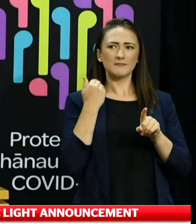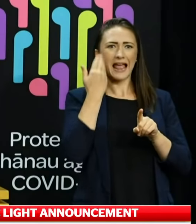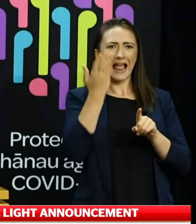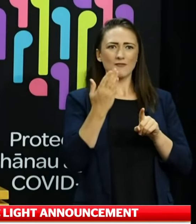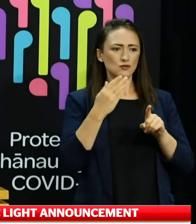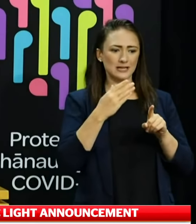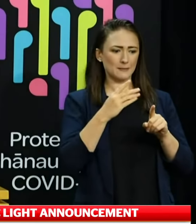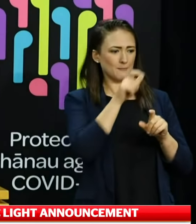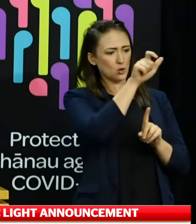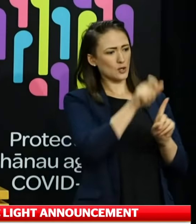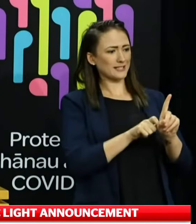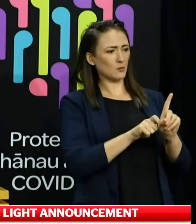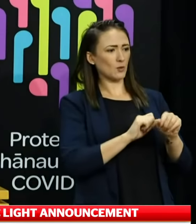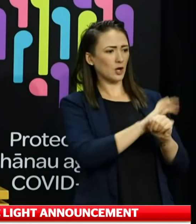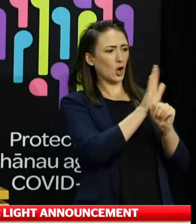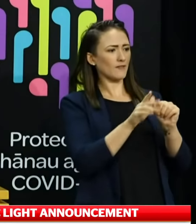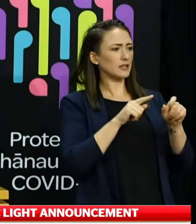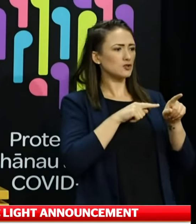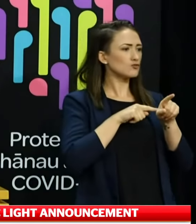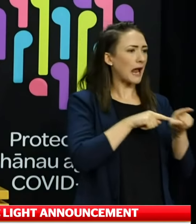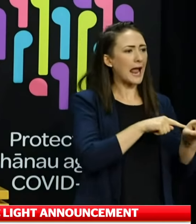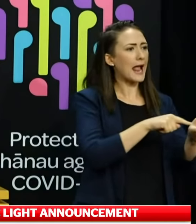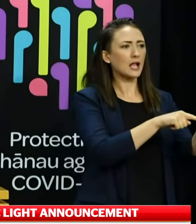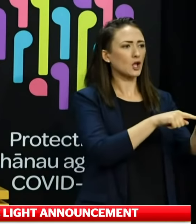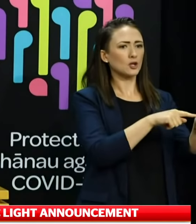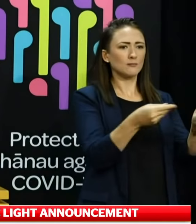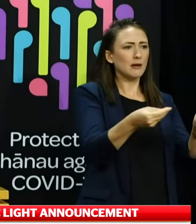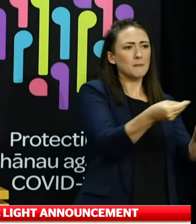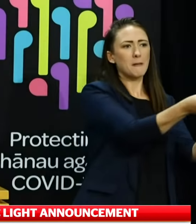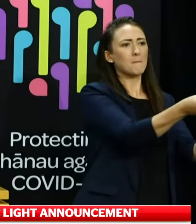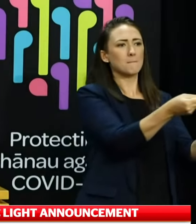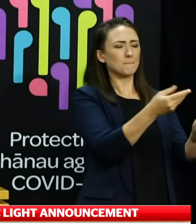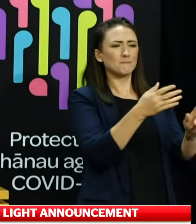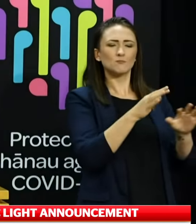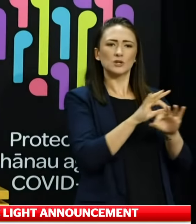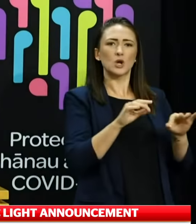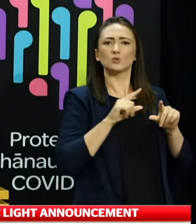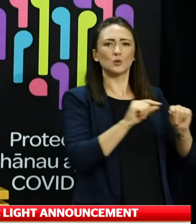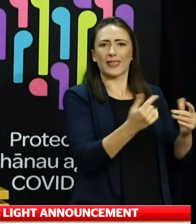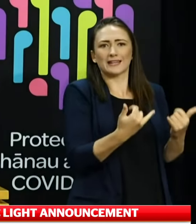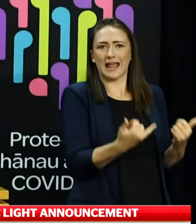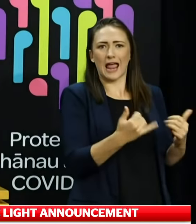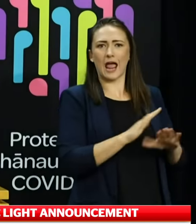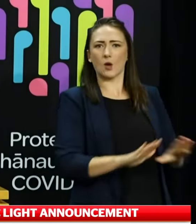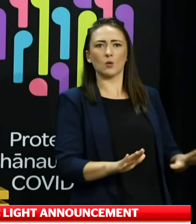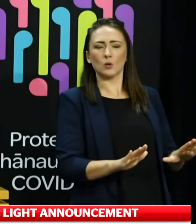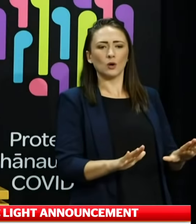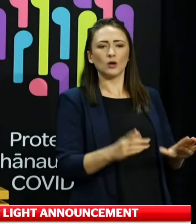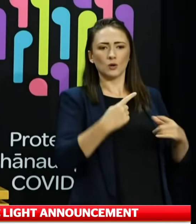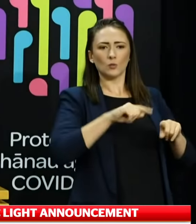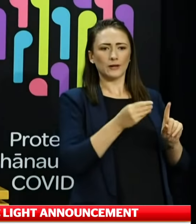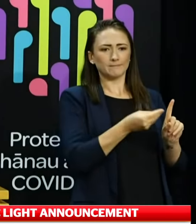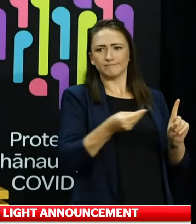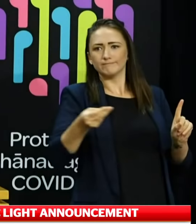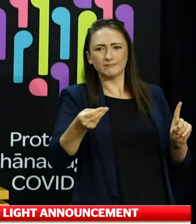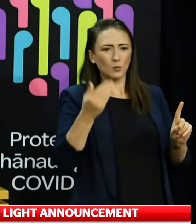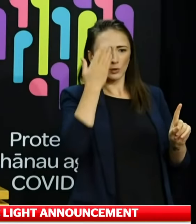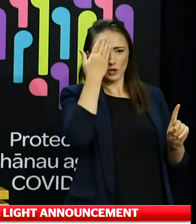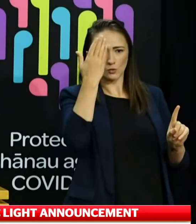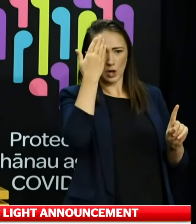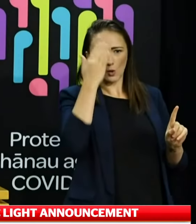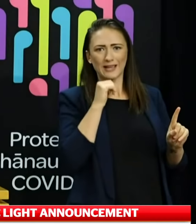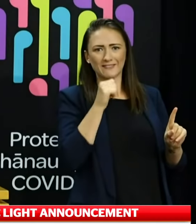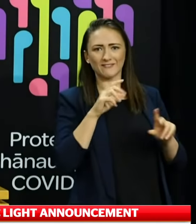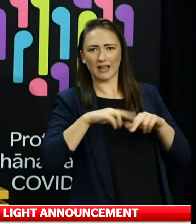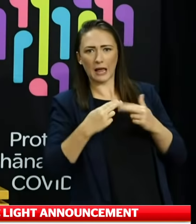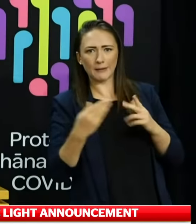case. So when someone reports their rapid antigen test result, we don't determine were they given COVID by someone in their household or were they